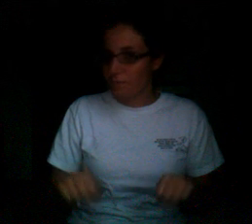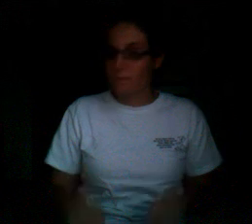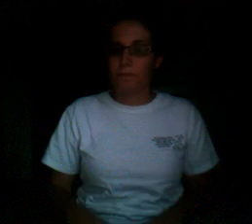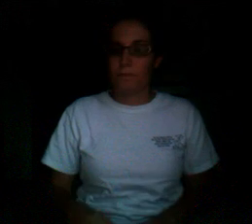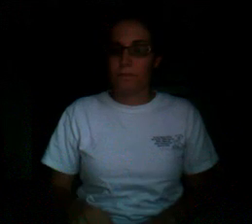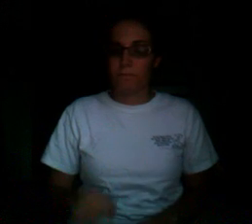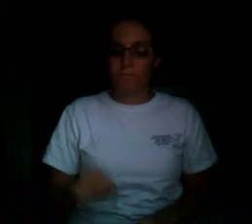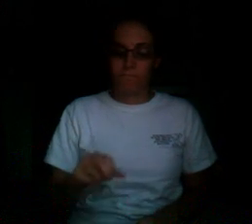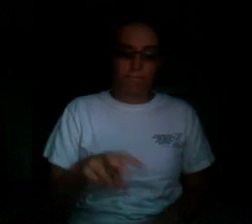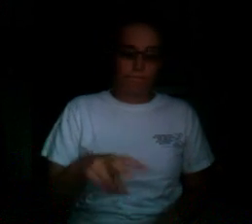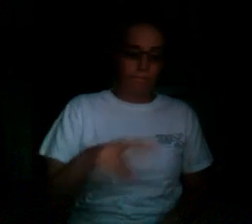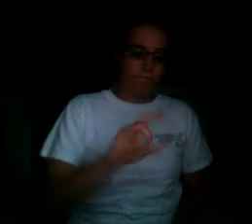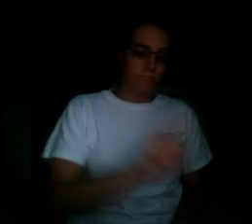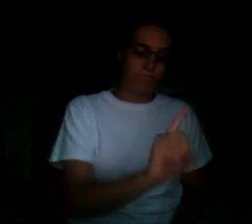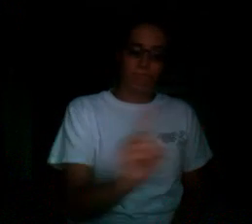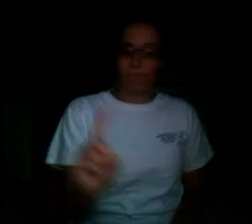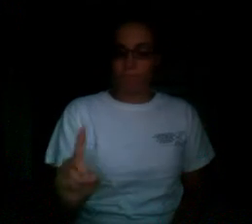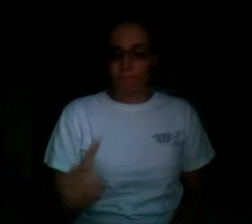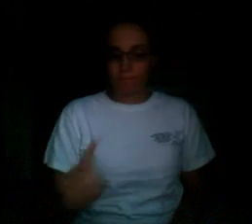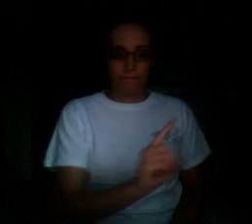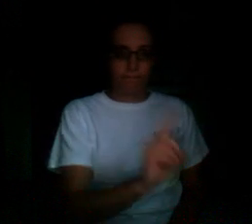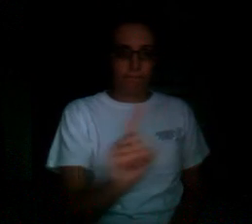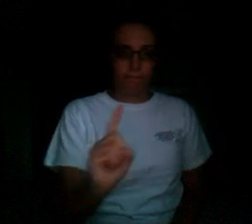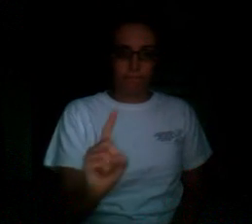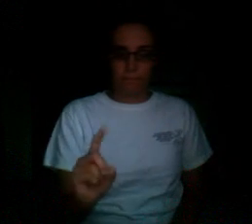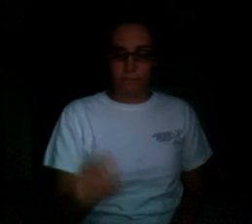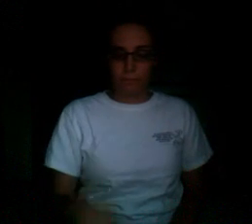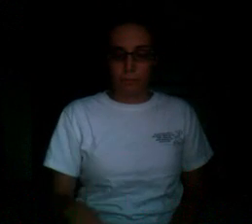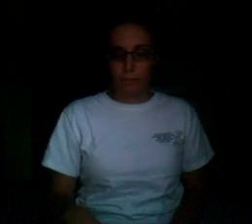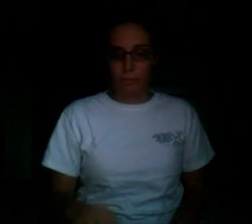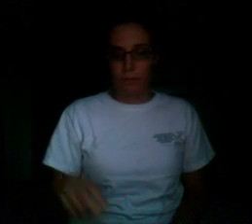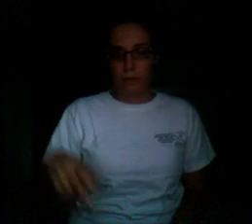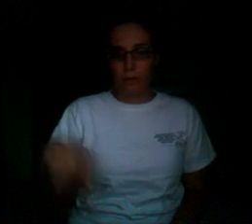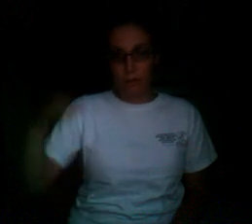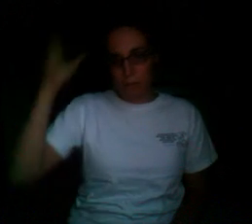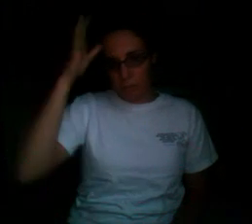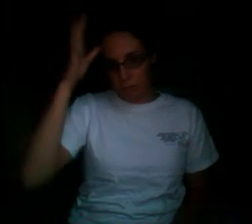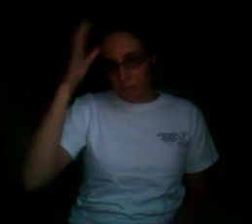In spite of the best she could do, Pa had to level the stack for the next load. I like this right here.